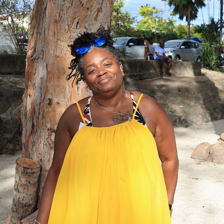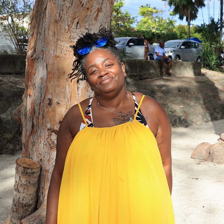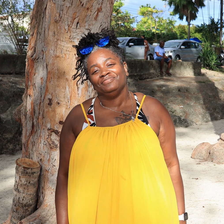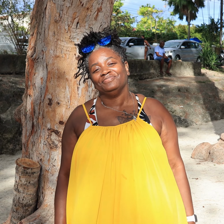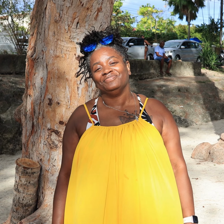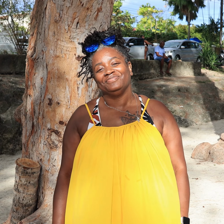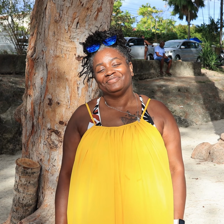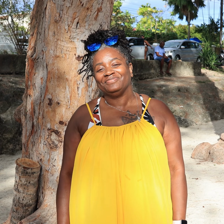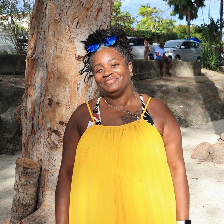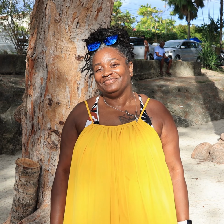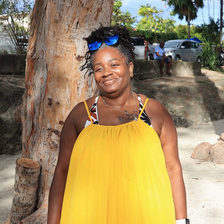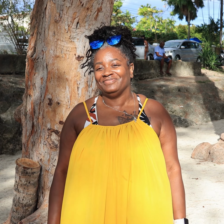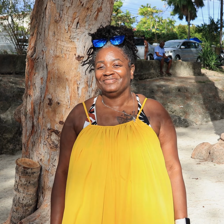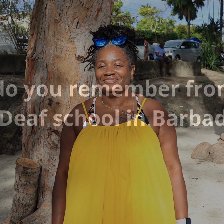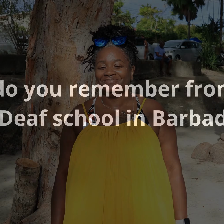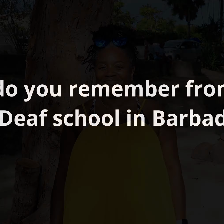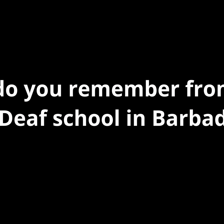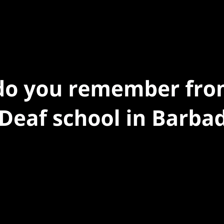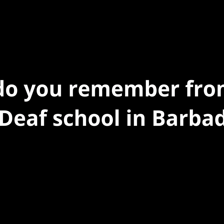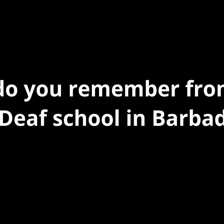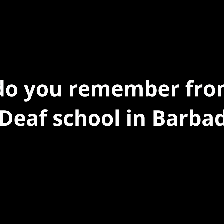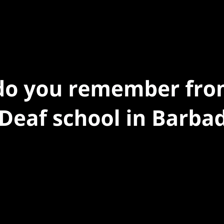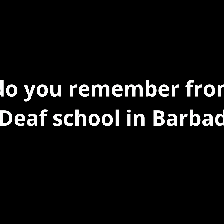US living ever since.